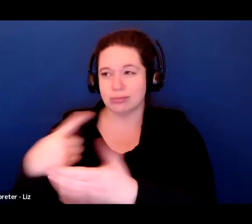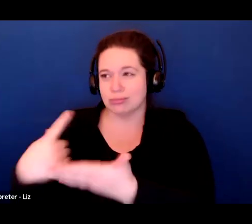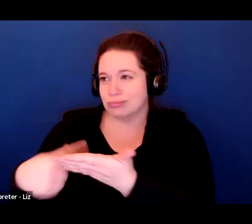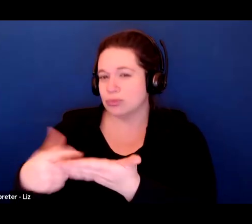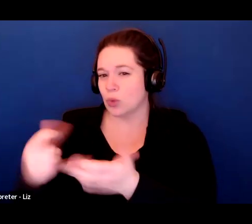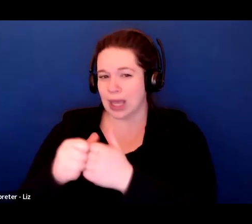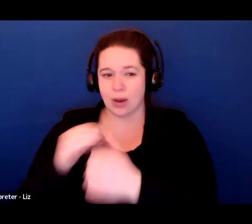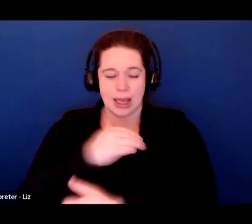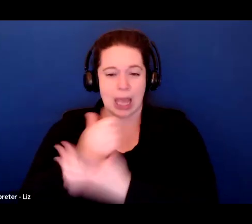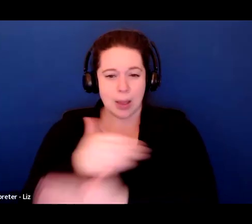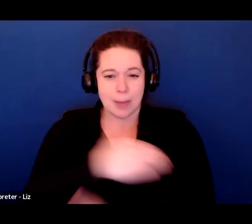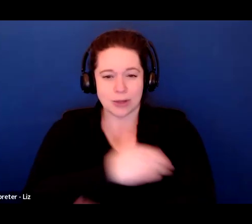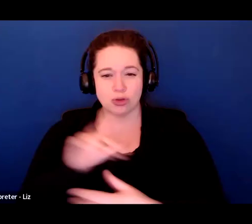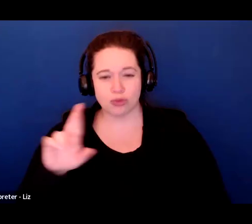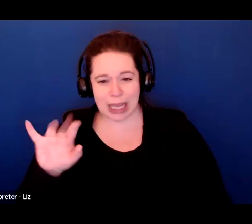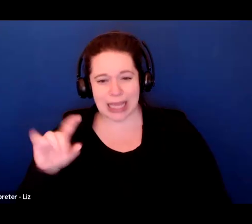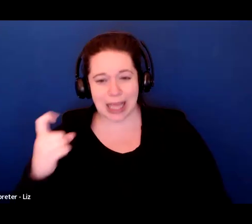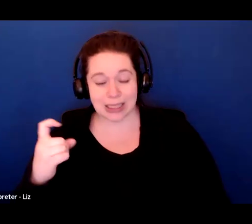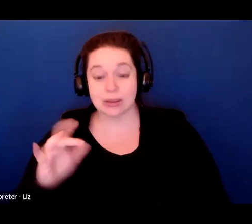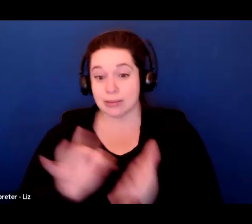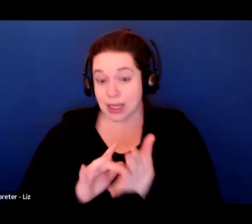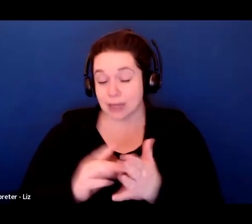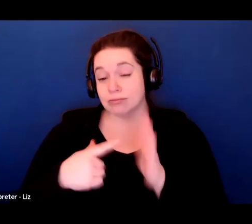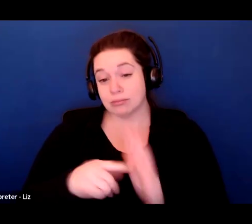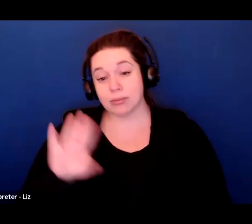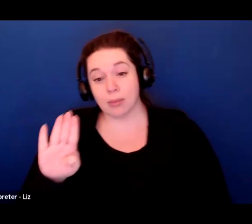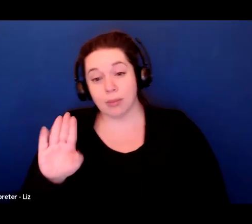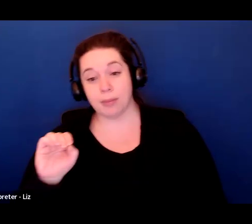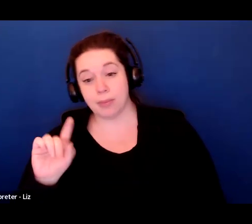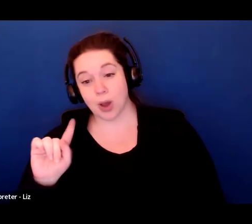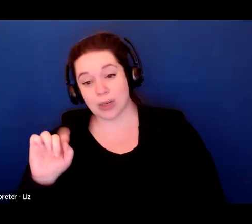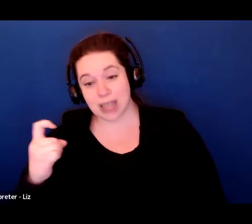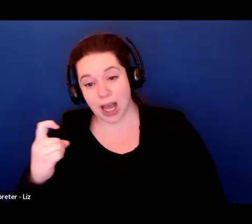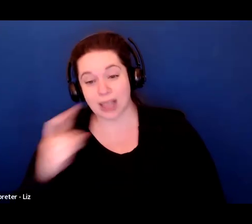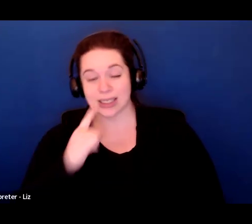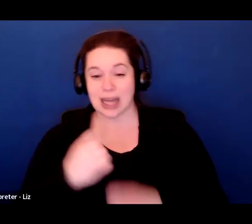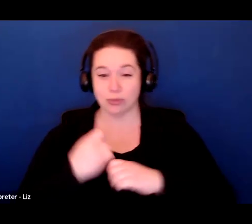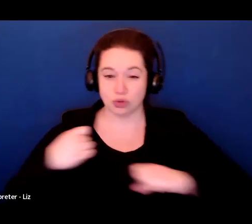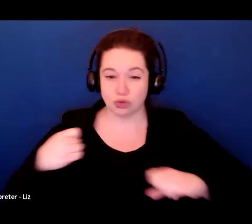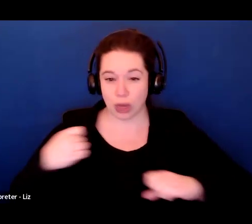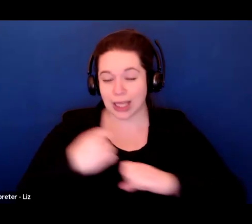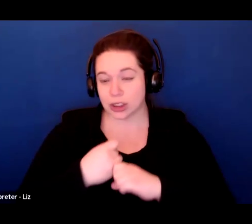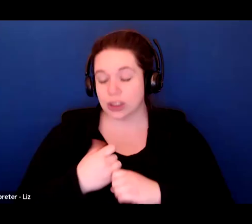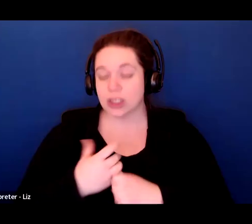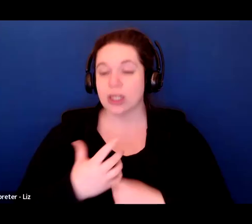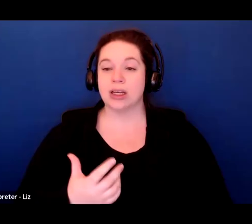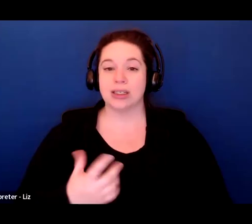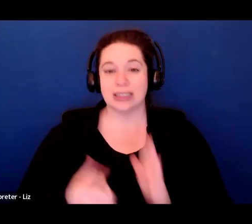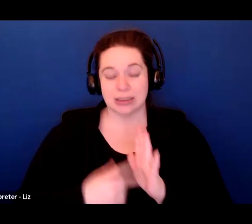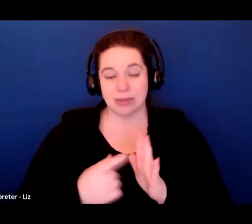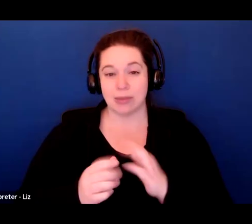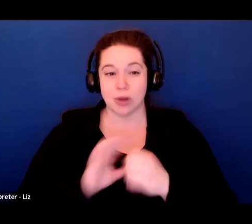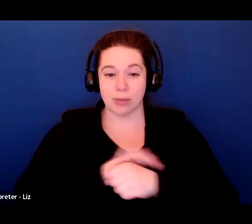muscles relaxed. There might be some medicine like Botox that they can give you to help stretch those. Sometimes they'll put on a